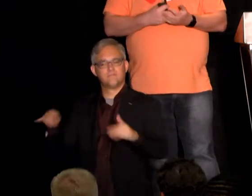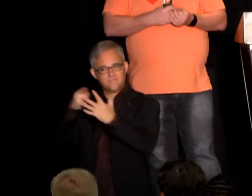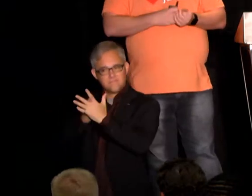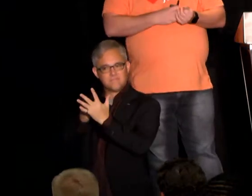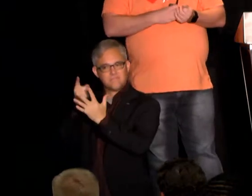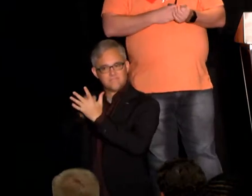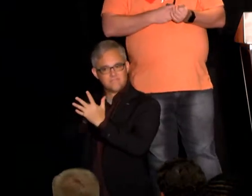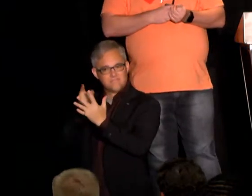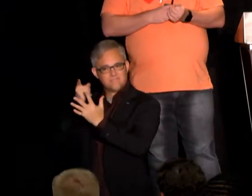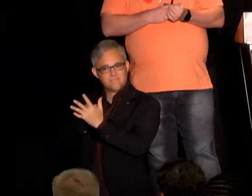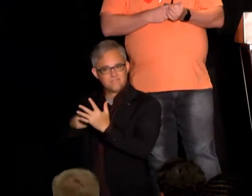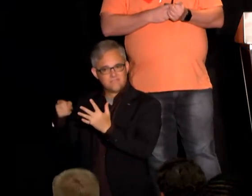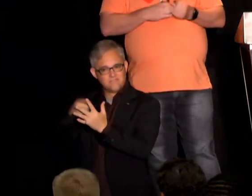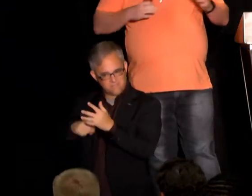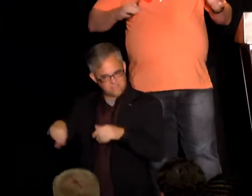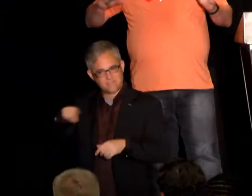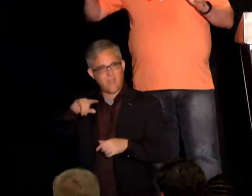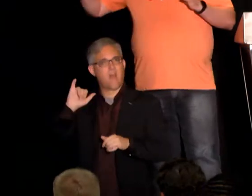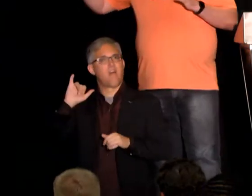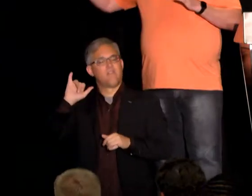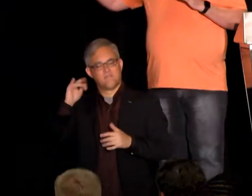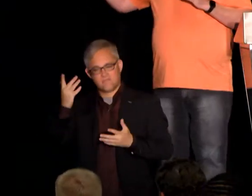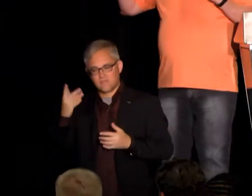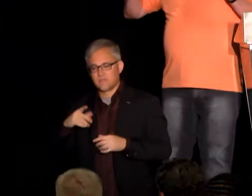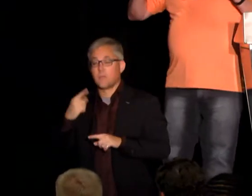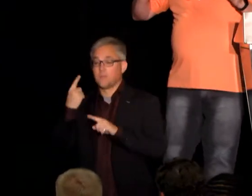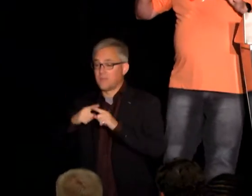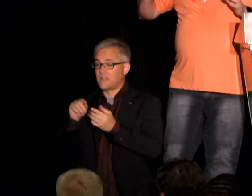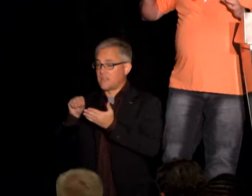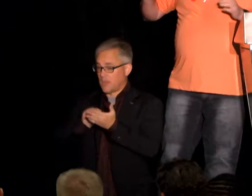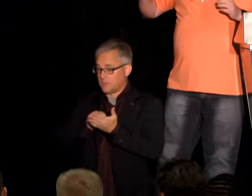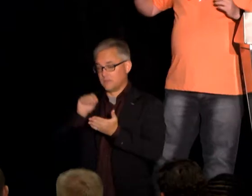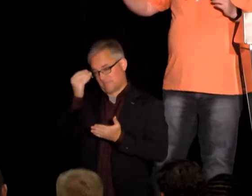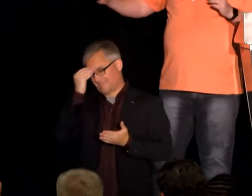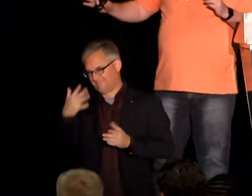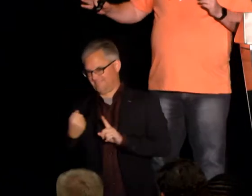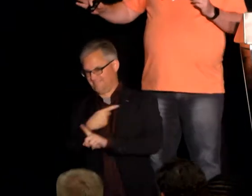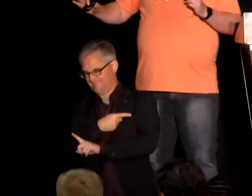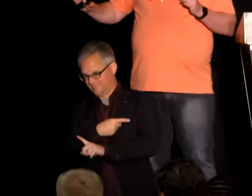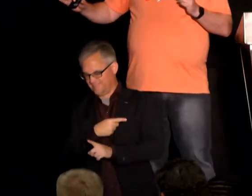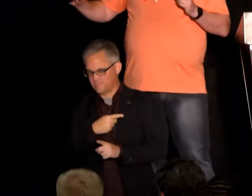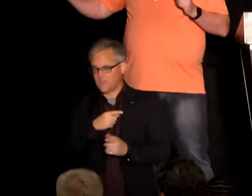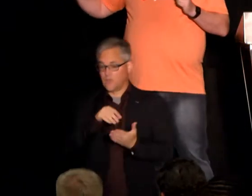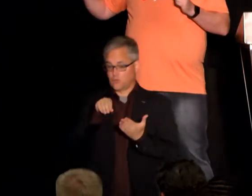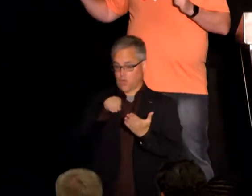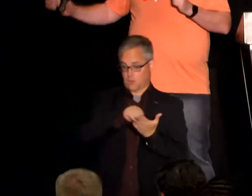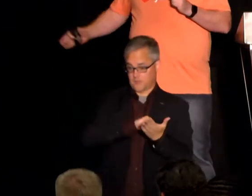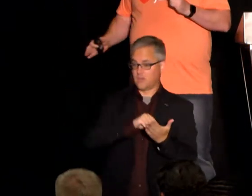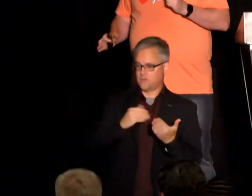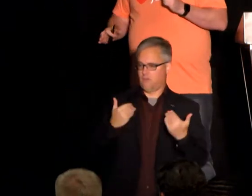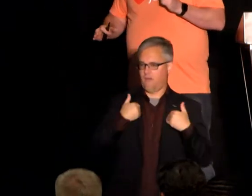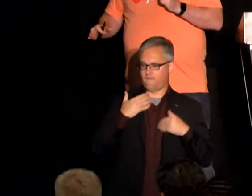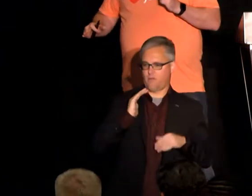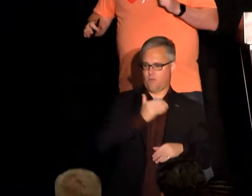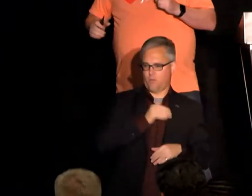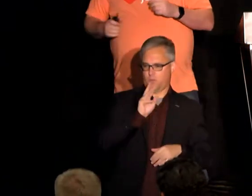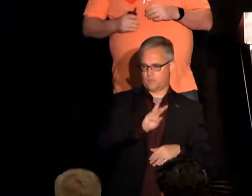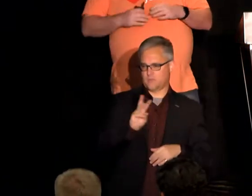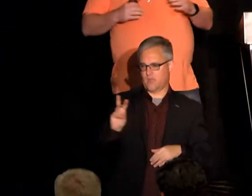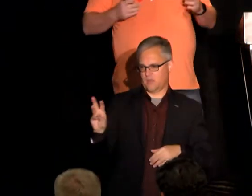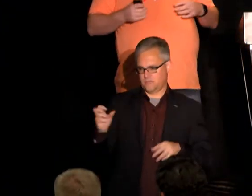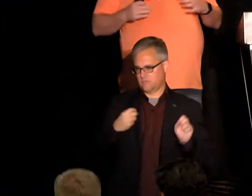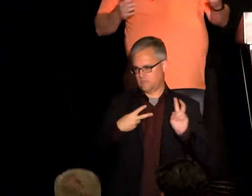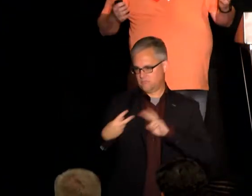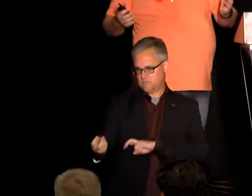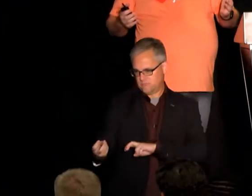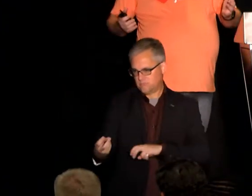students. And all the documentation, just a little side note, that we're gonna talk about today is available on our website. And it's,